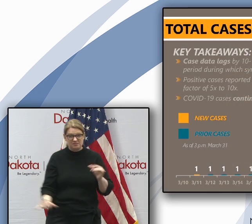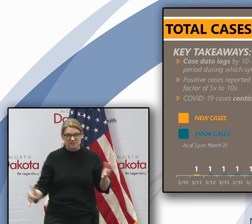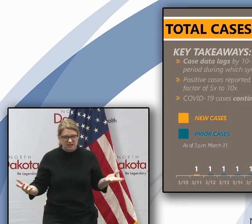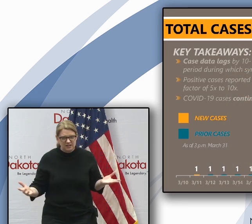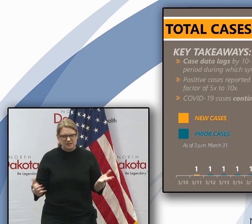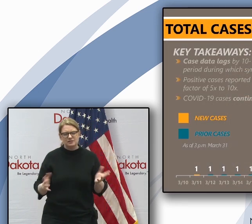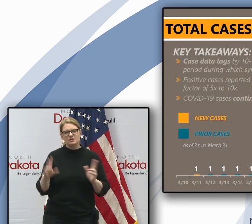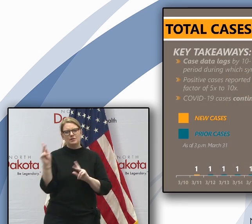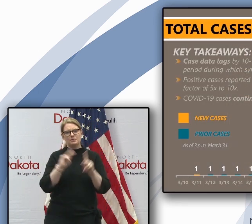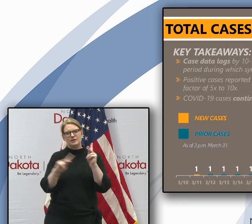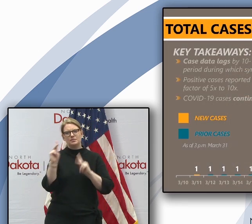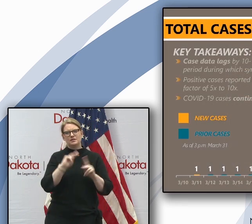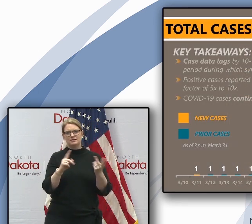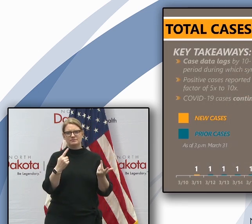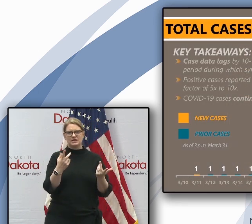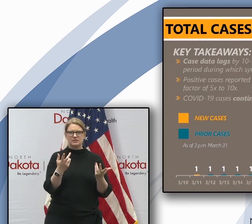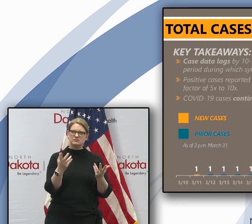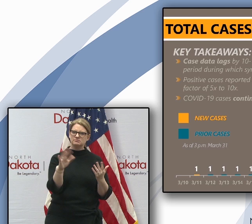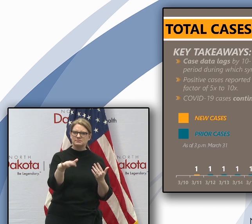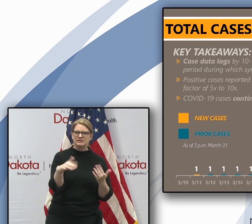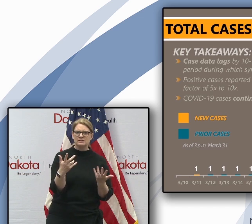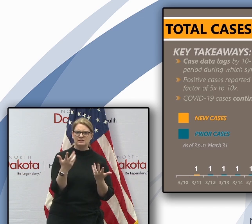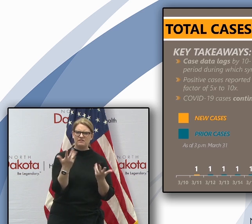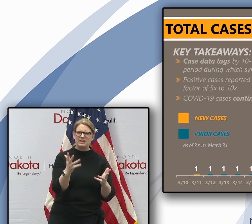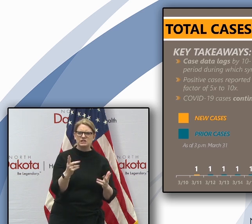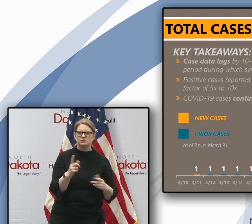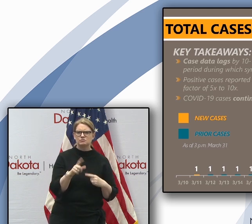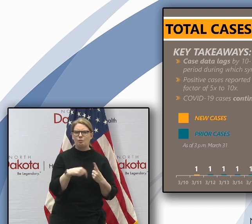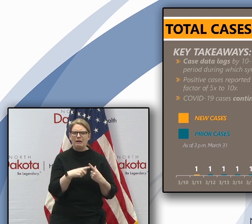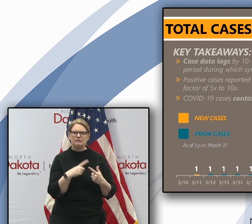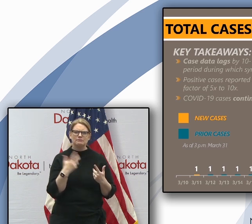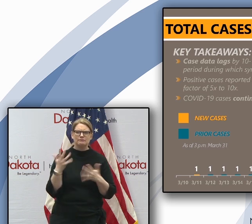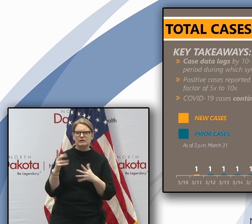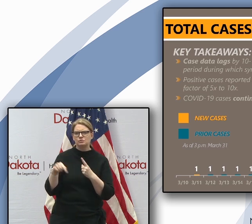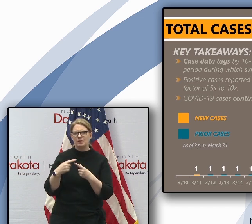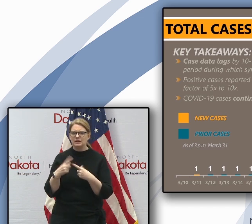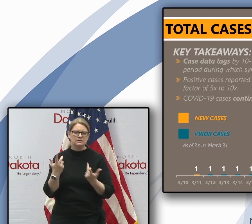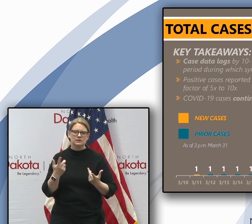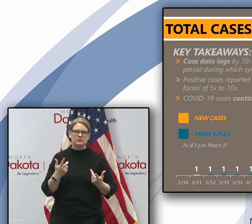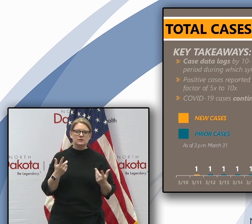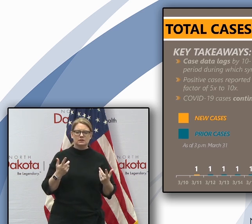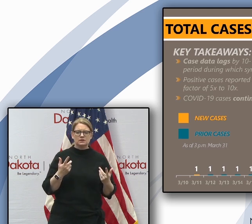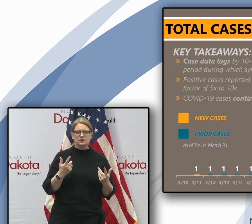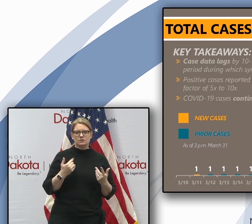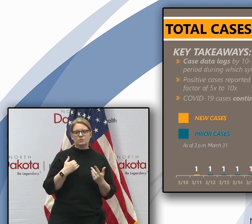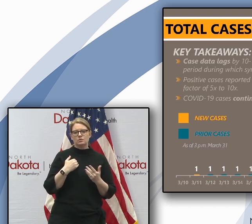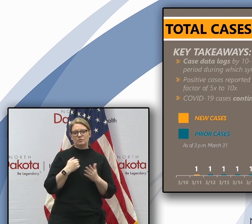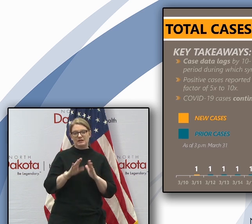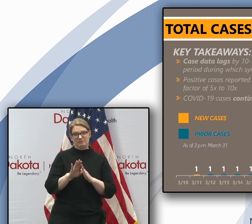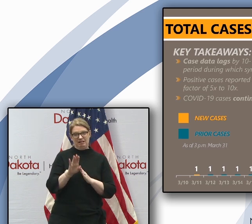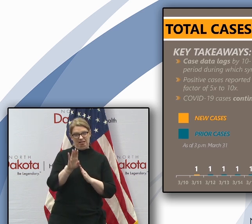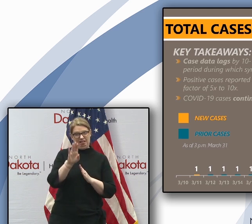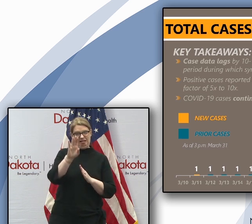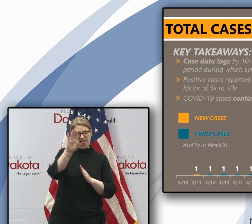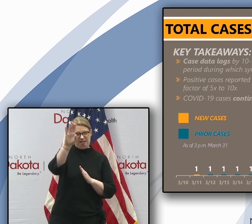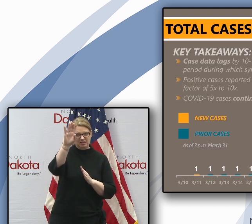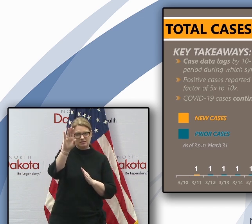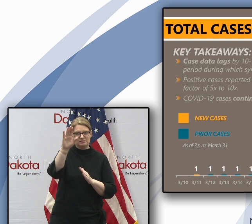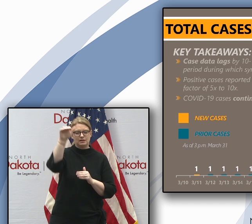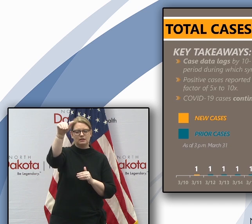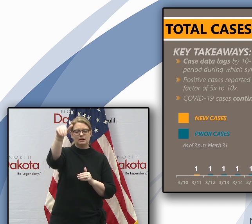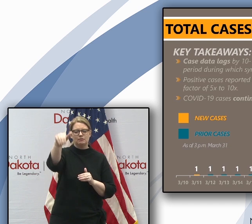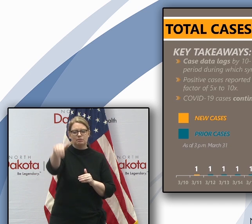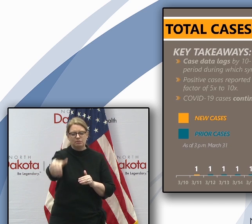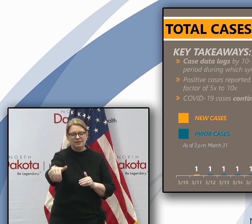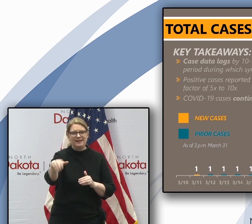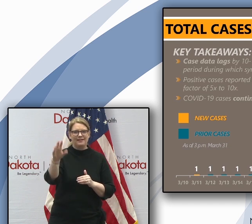people might ask, when it's going to be over, and we'll know more about when it's going to be over when we know we've reached the top and we're starting to go down the other side. But for right now, as